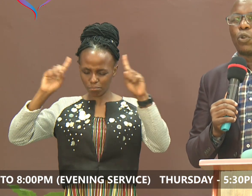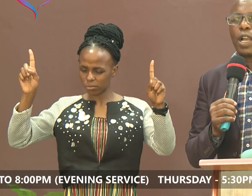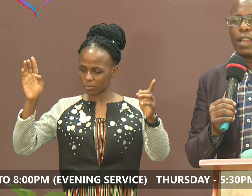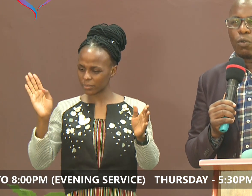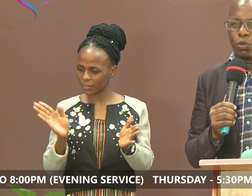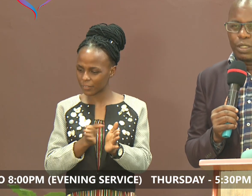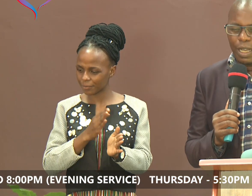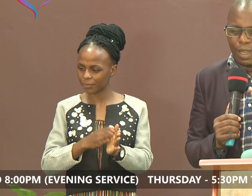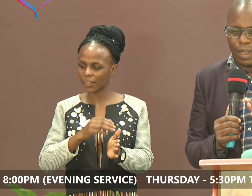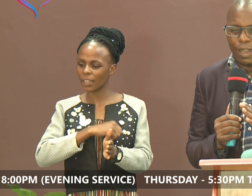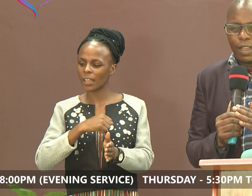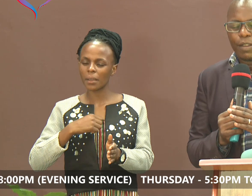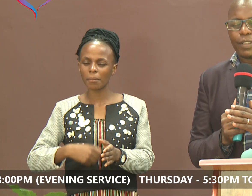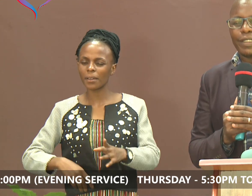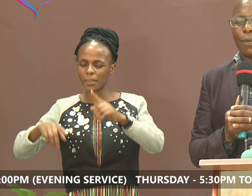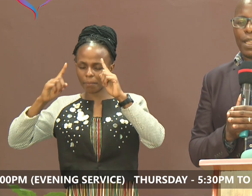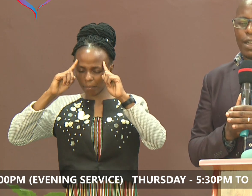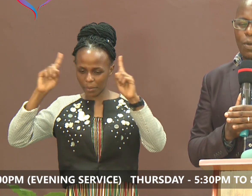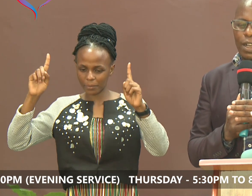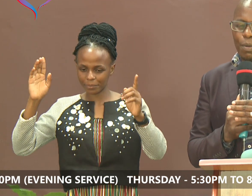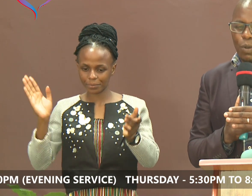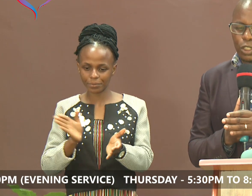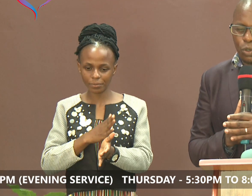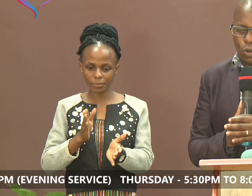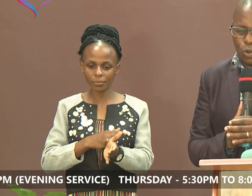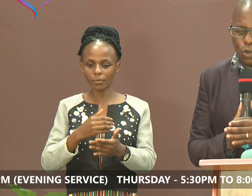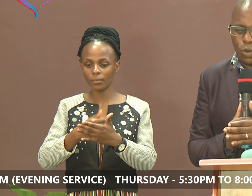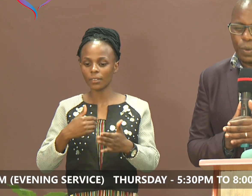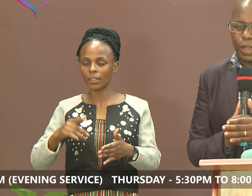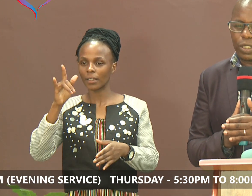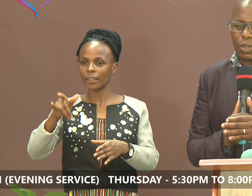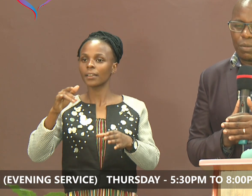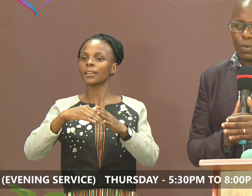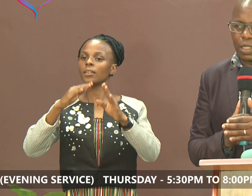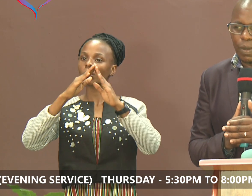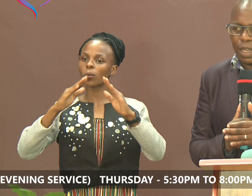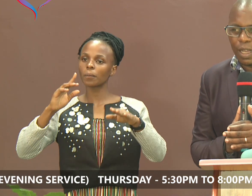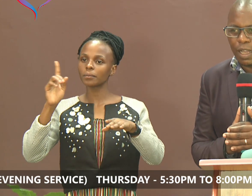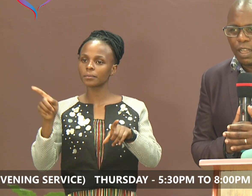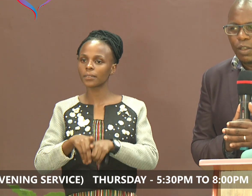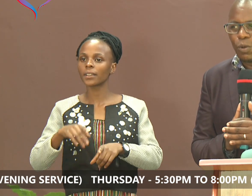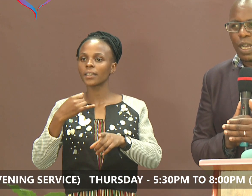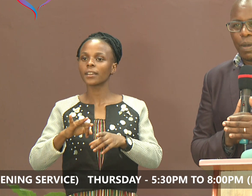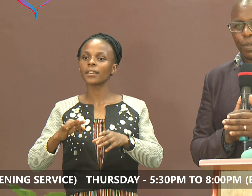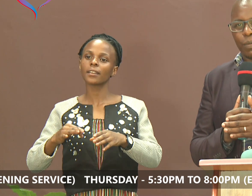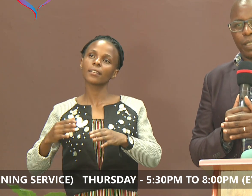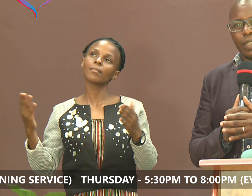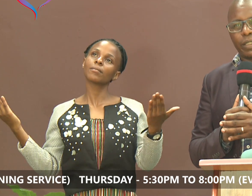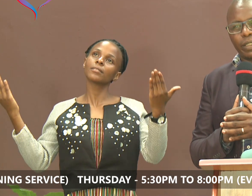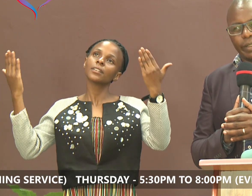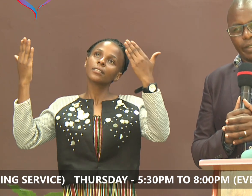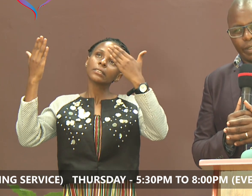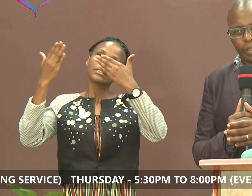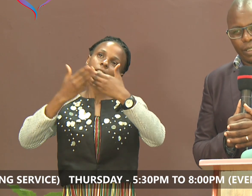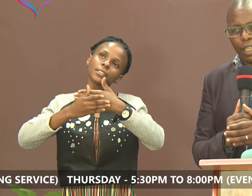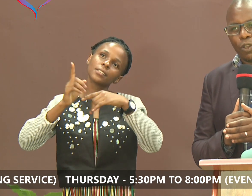awakanga tuwea gala kuda, na wera kawa kabwe watyongo, wera usabude buziba, no gamba